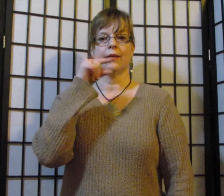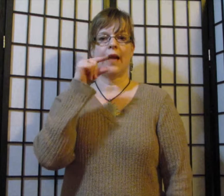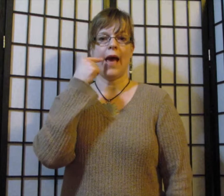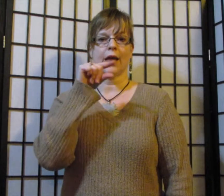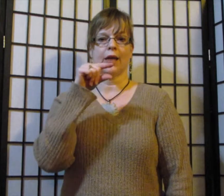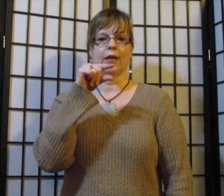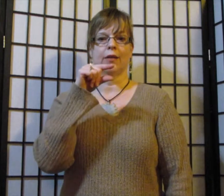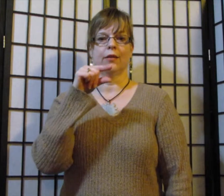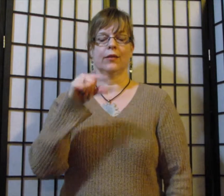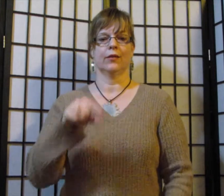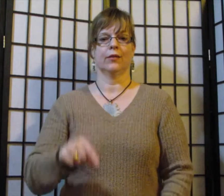Snack.